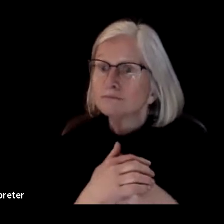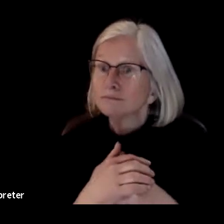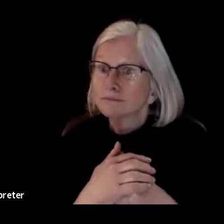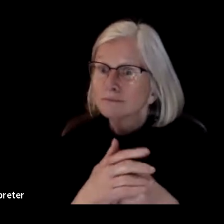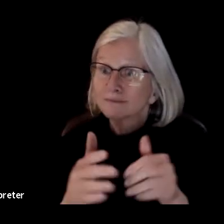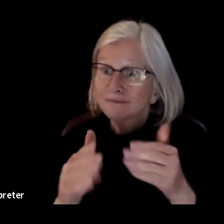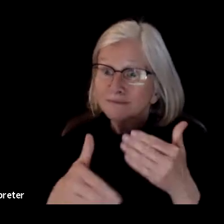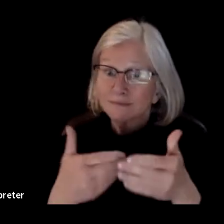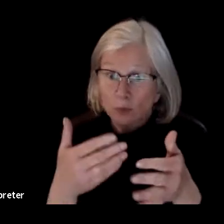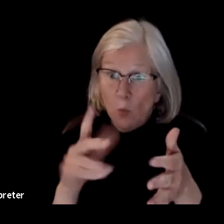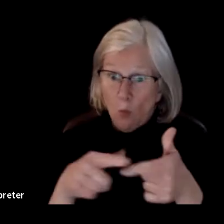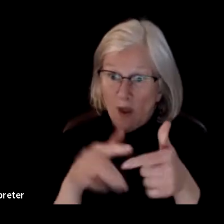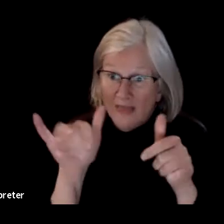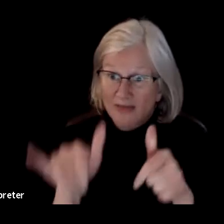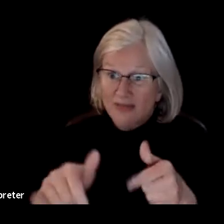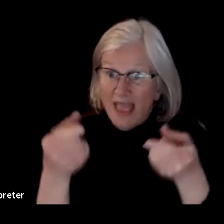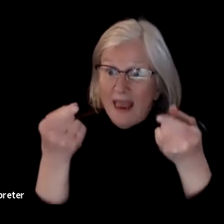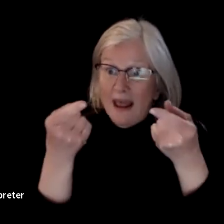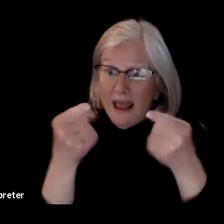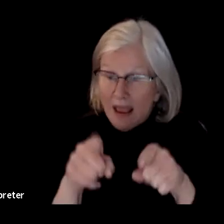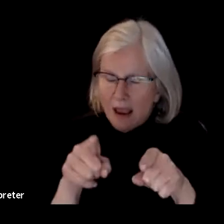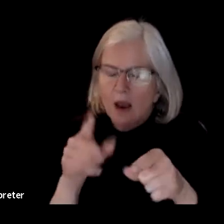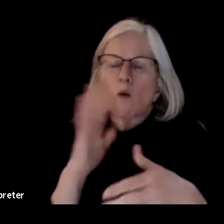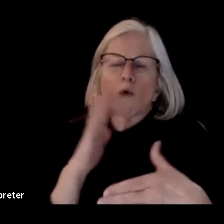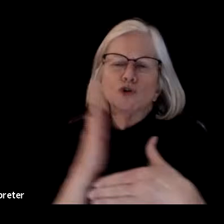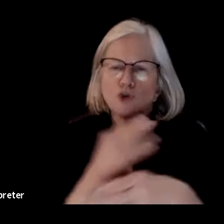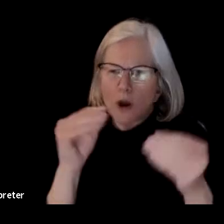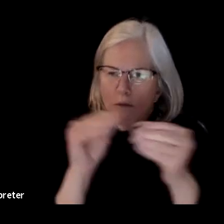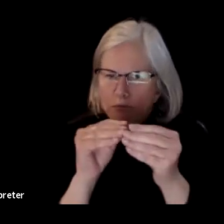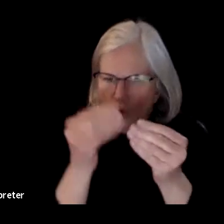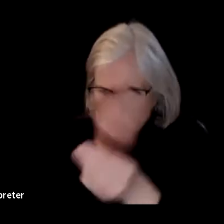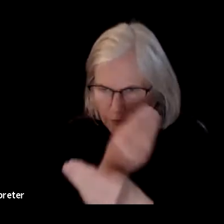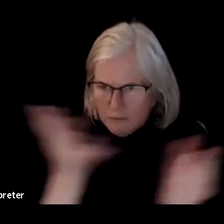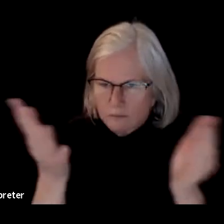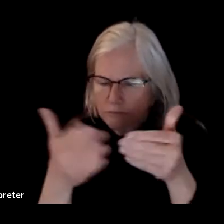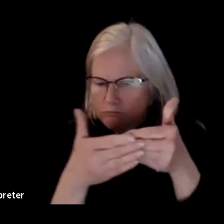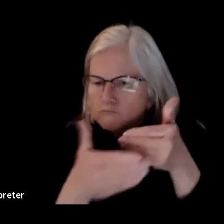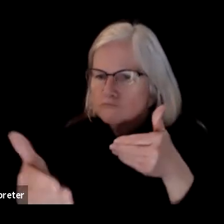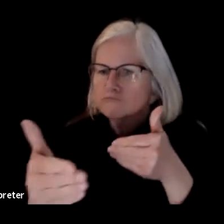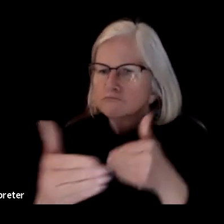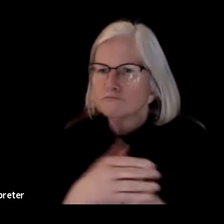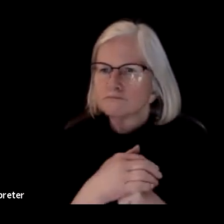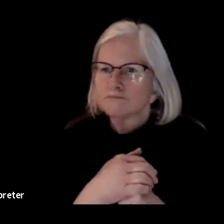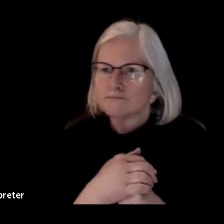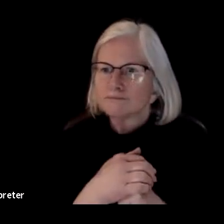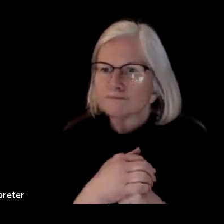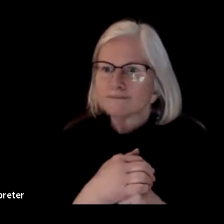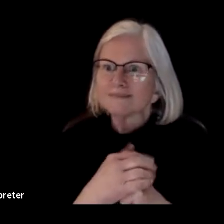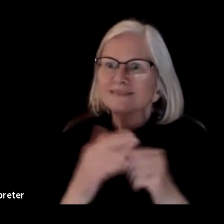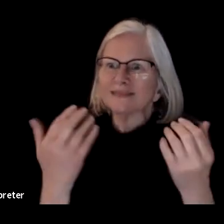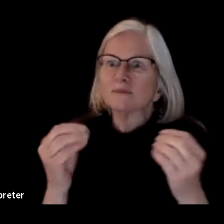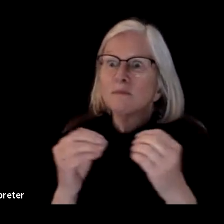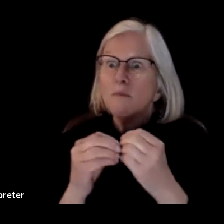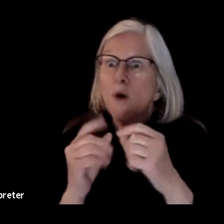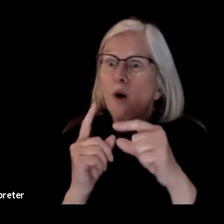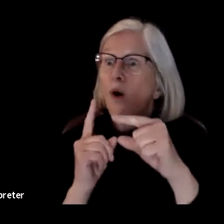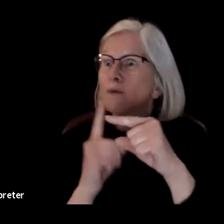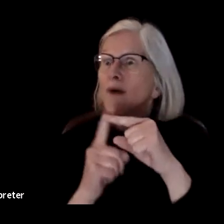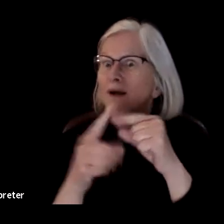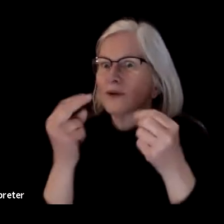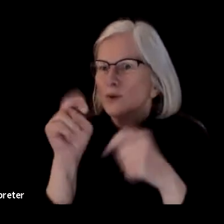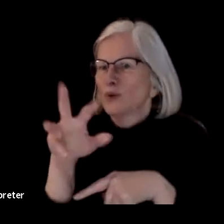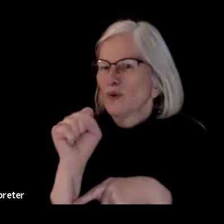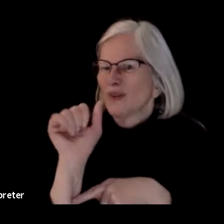more information with you in the days ahead. But certainly more positive news on the vaccine front. And I will turn it over to